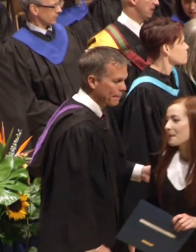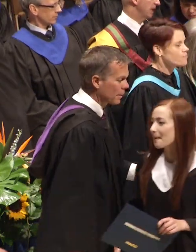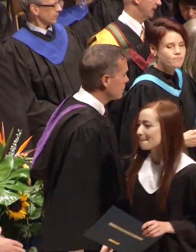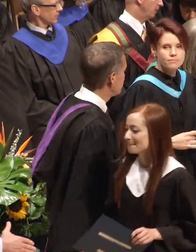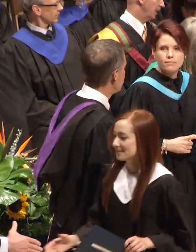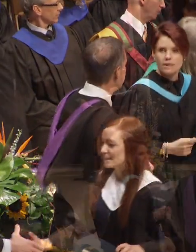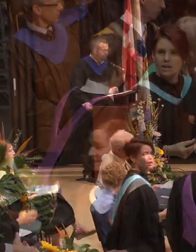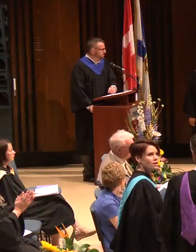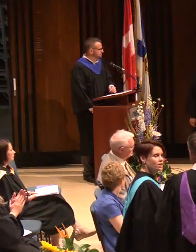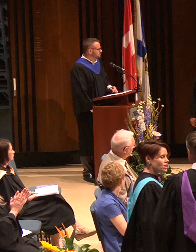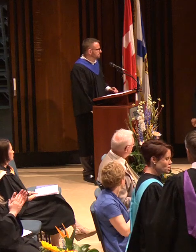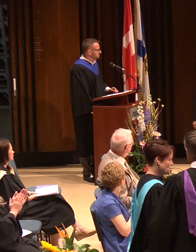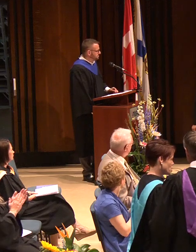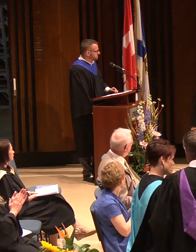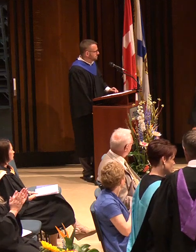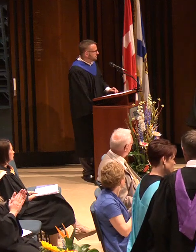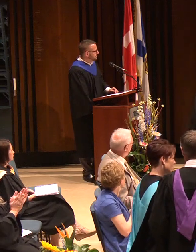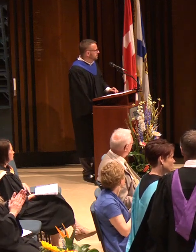Keisha Jackson.